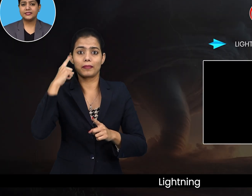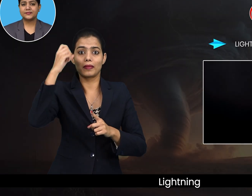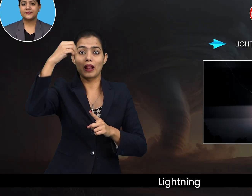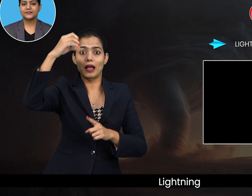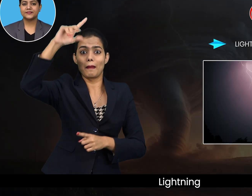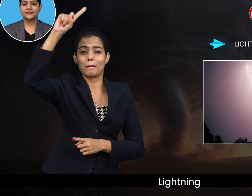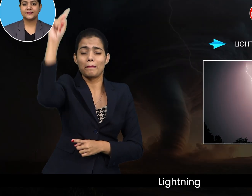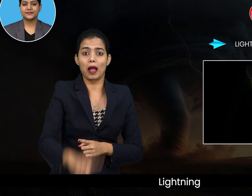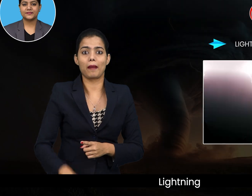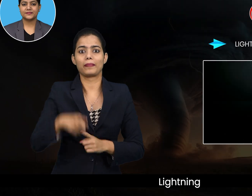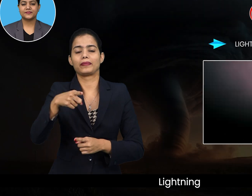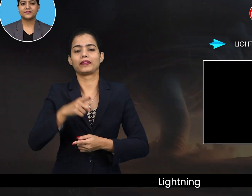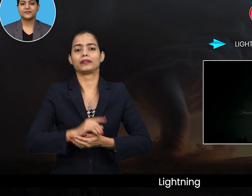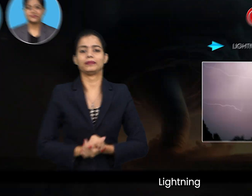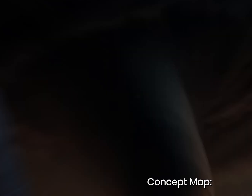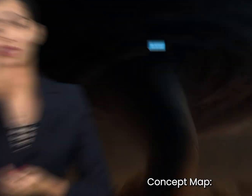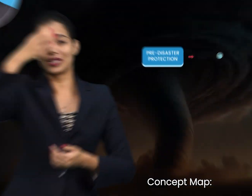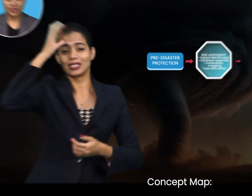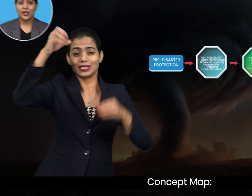lightning,